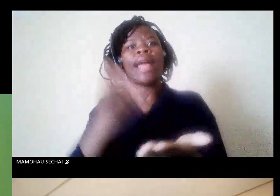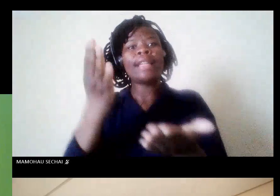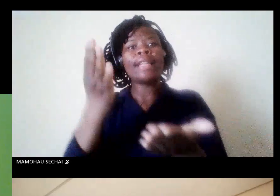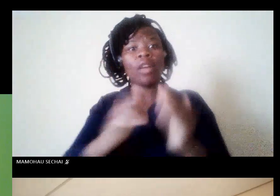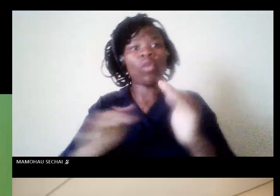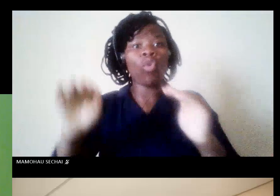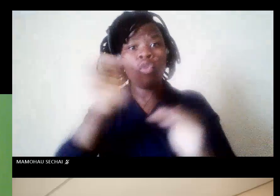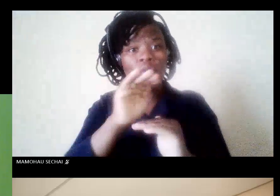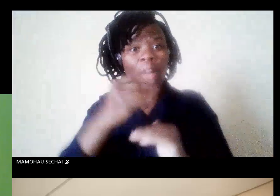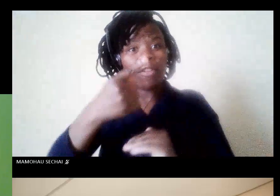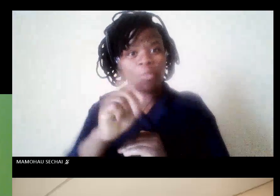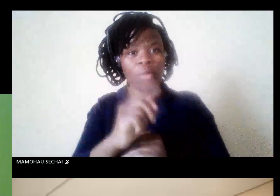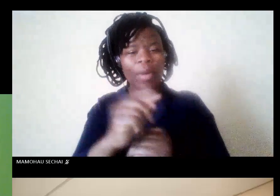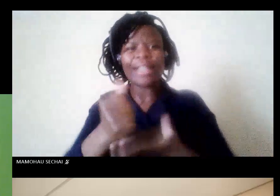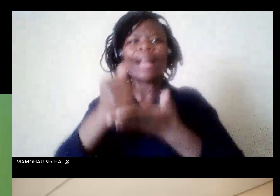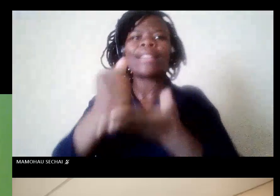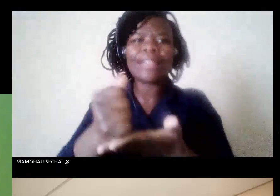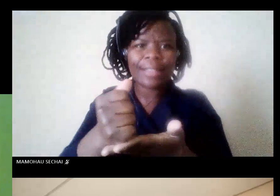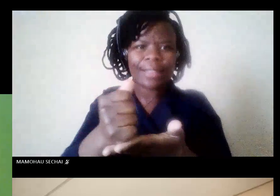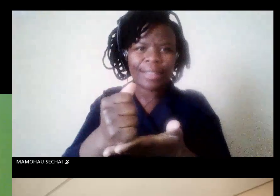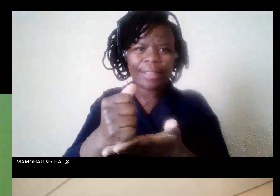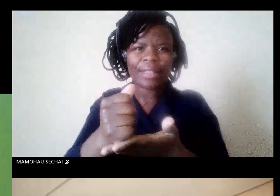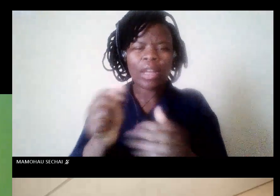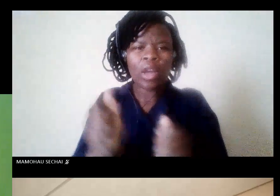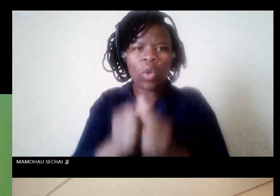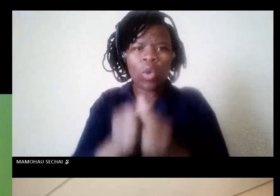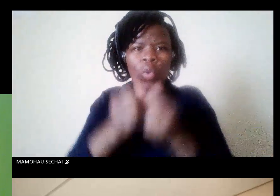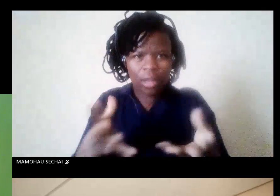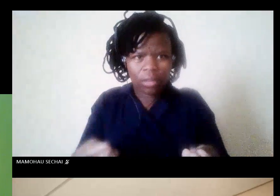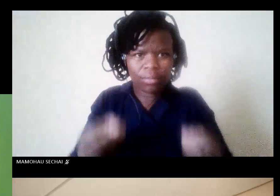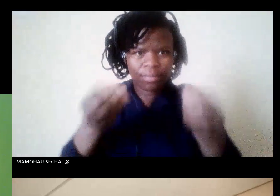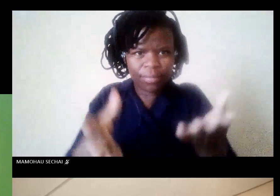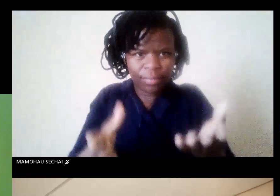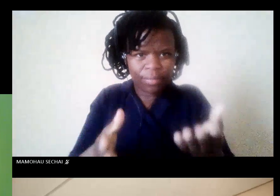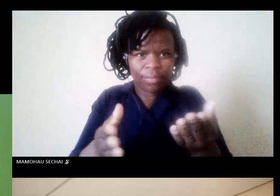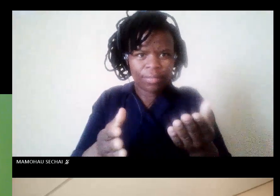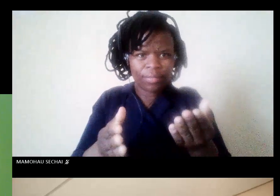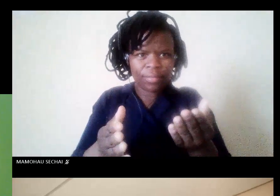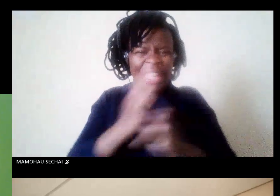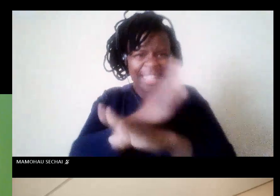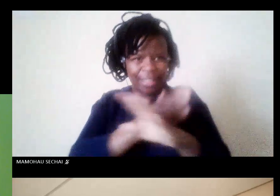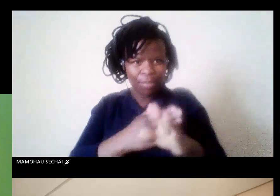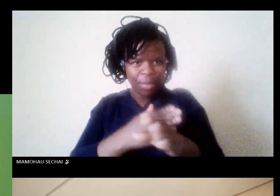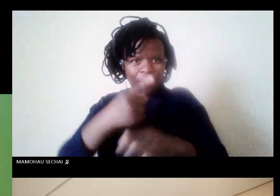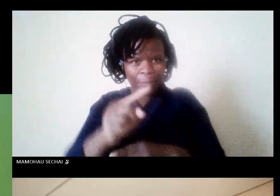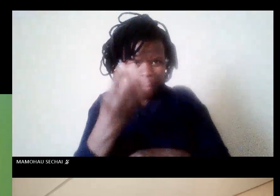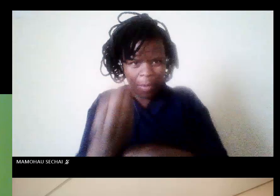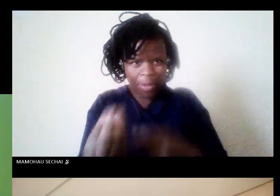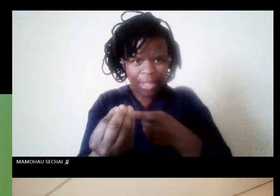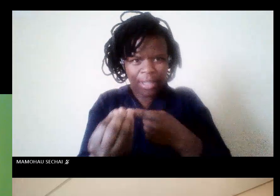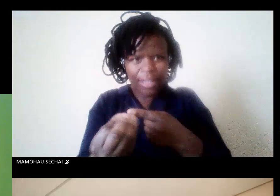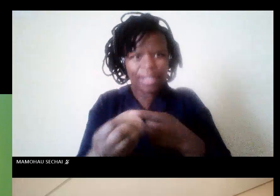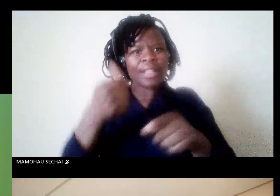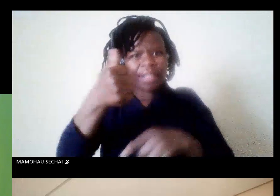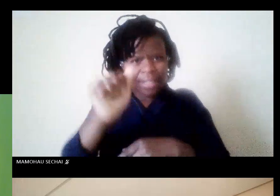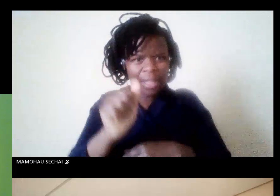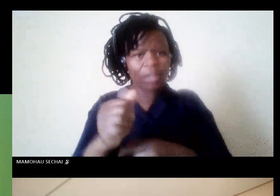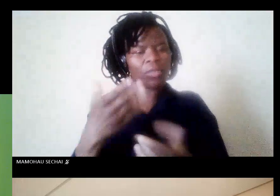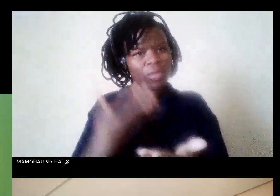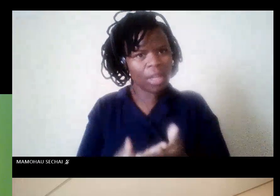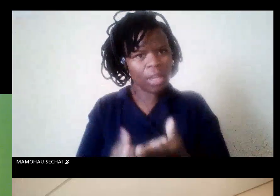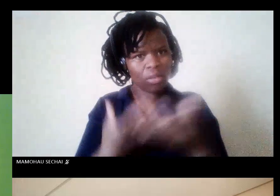of assisting without providing a space for a child to maneuver around those